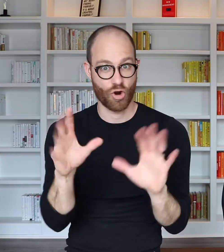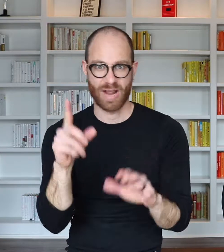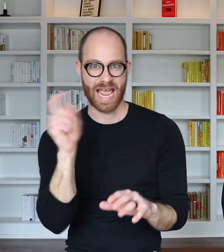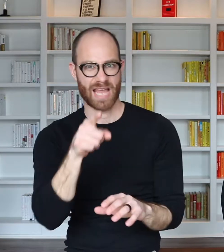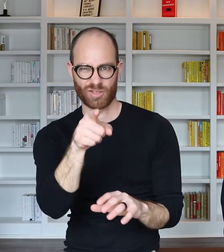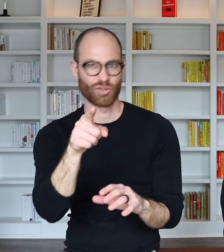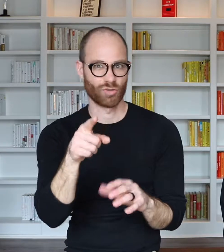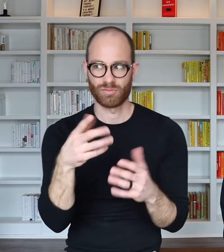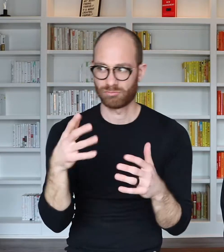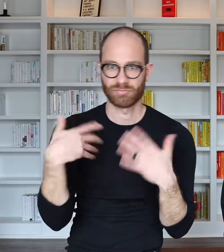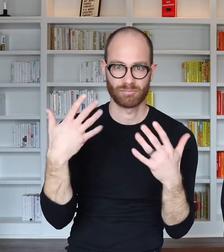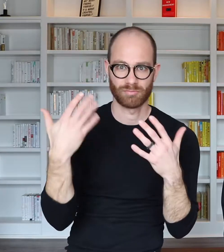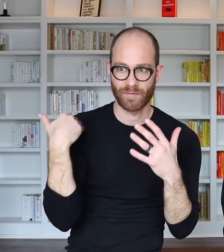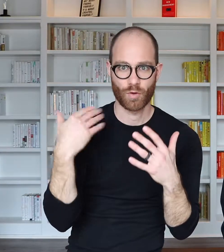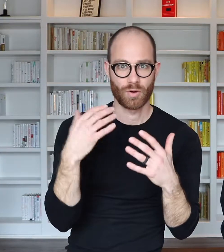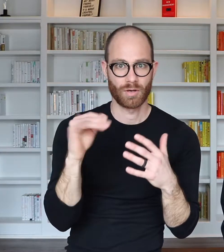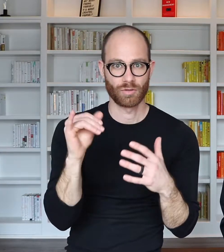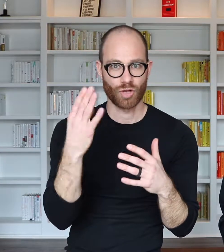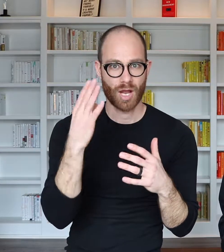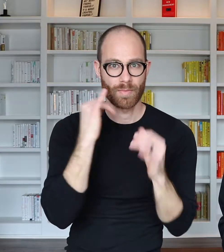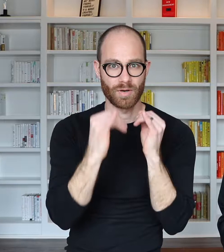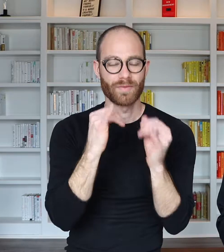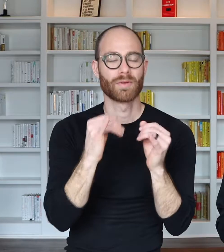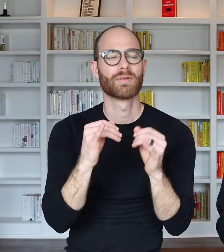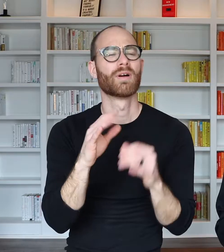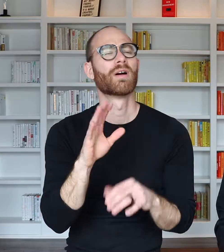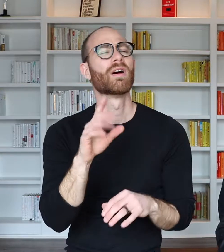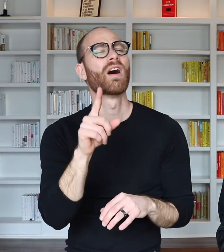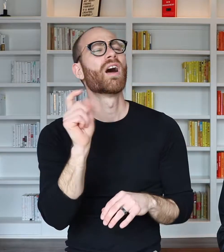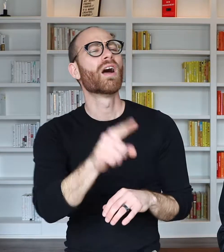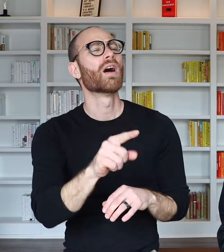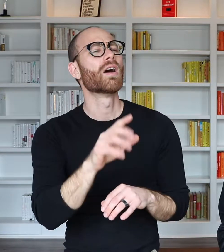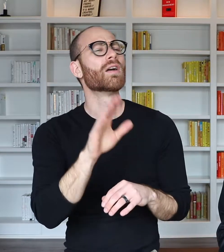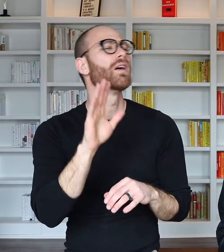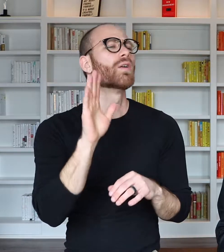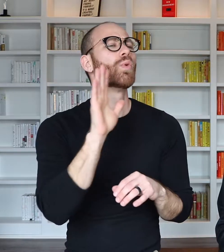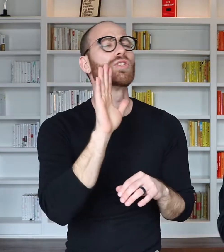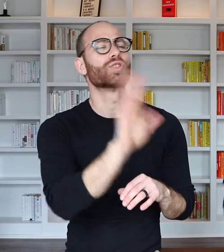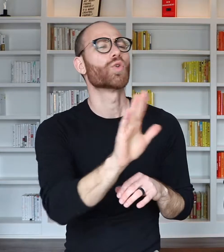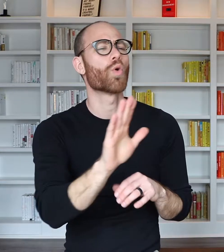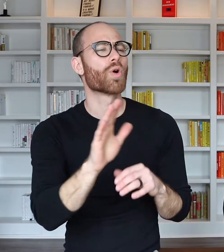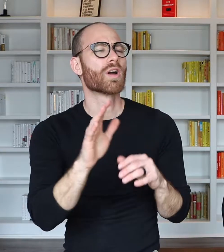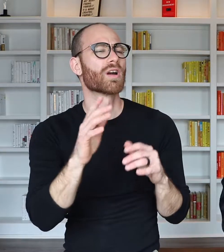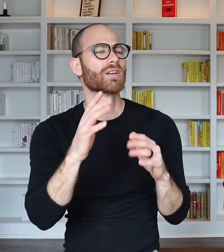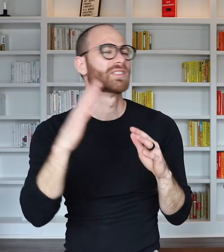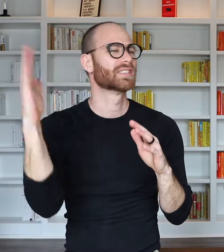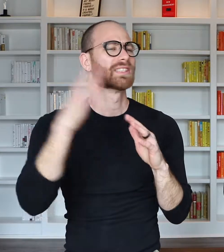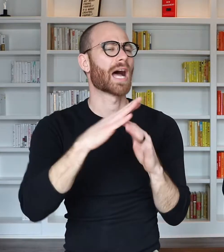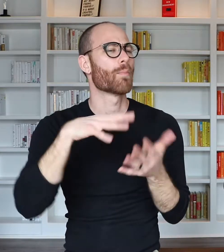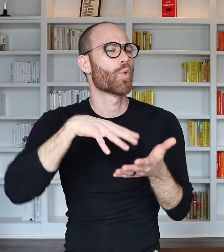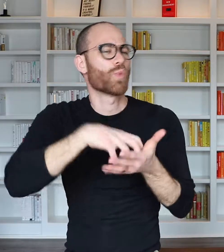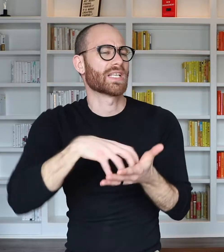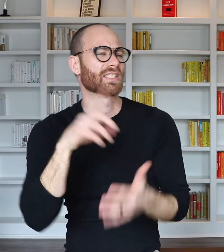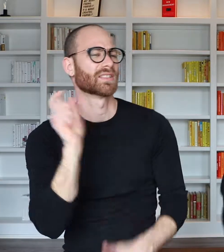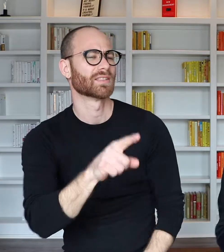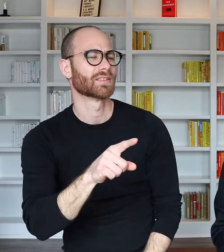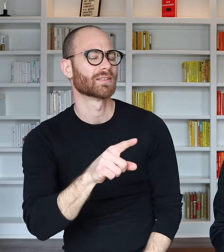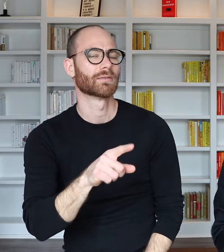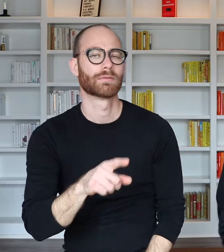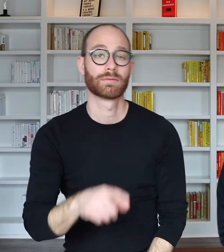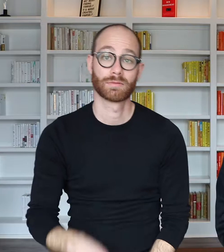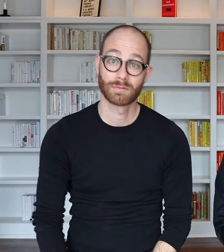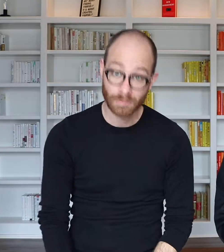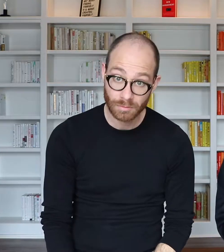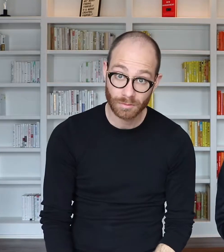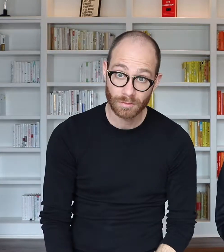job interview. It's the question, what's your greatest weakness? And I'll be honest with you, there is a lot of